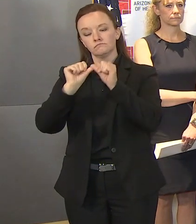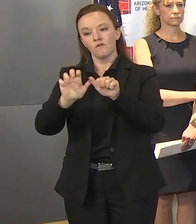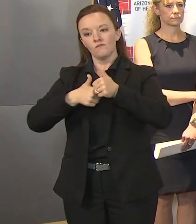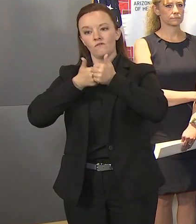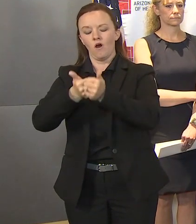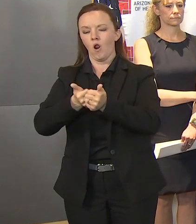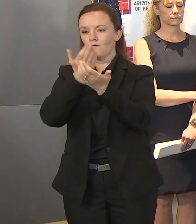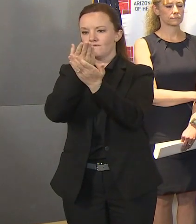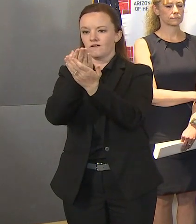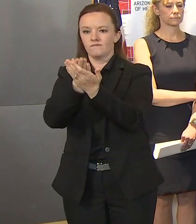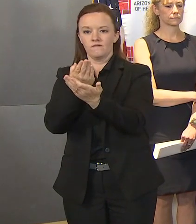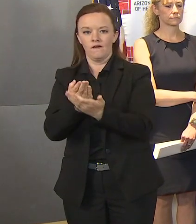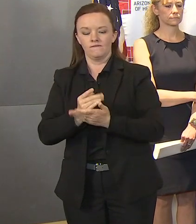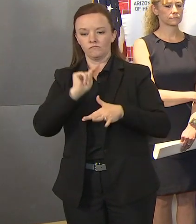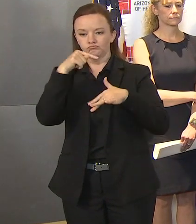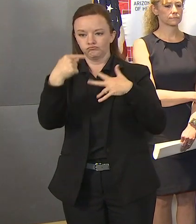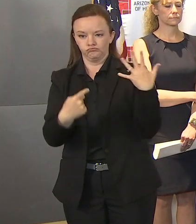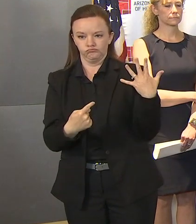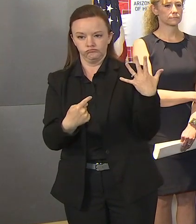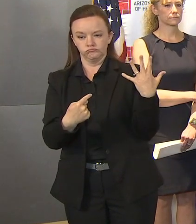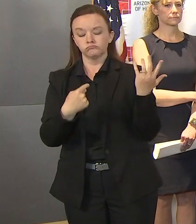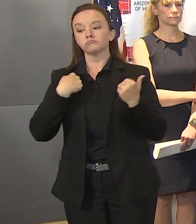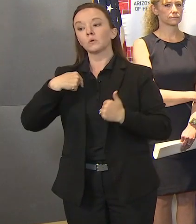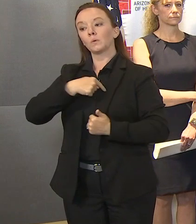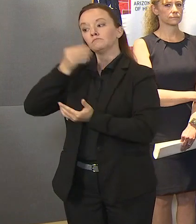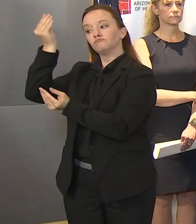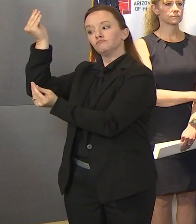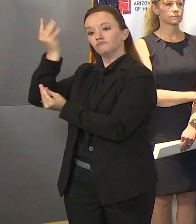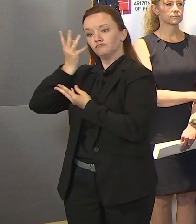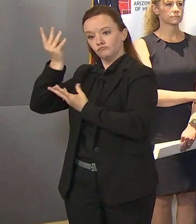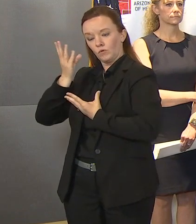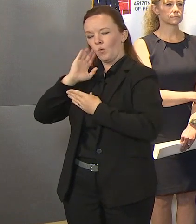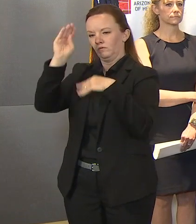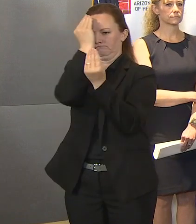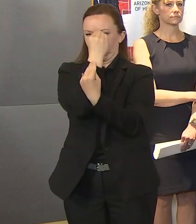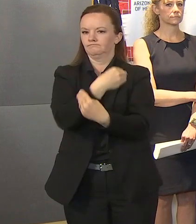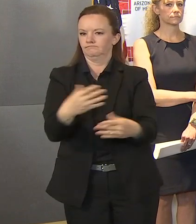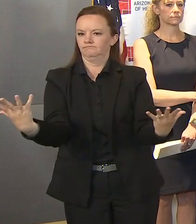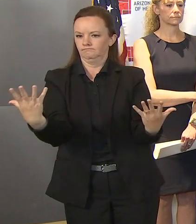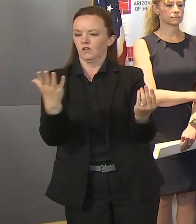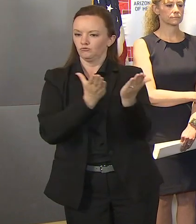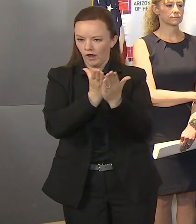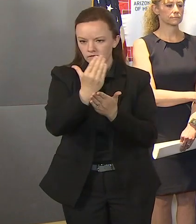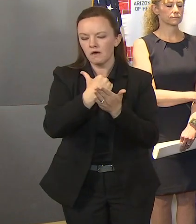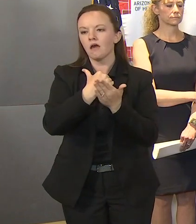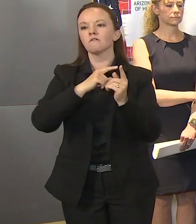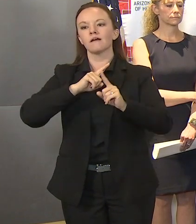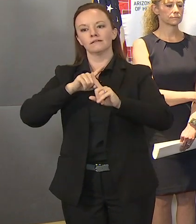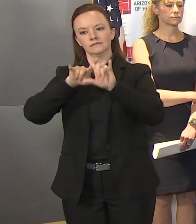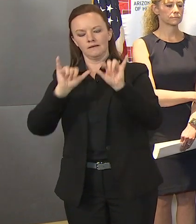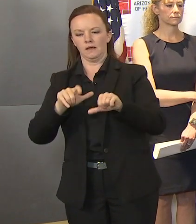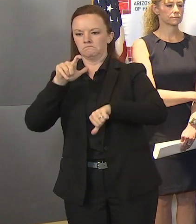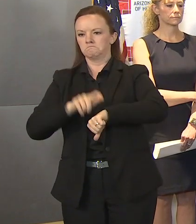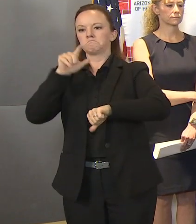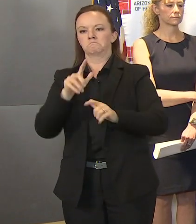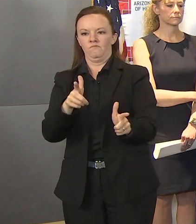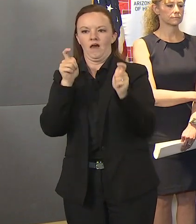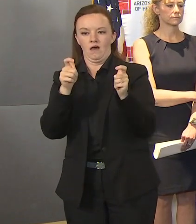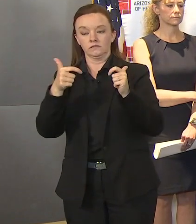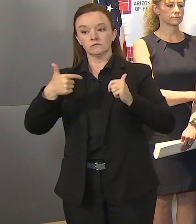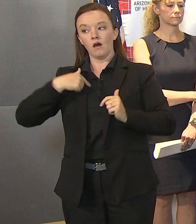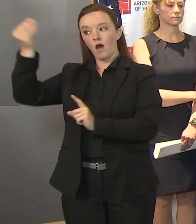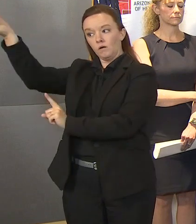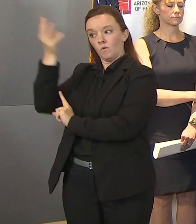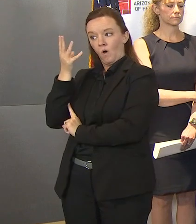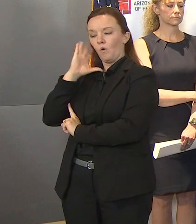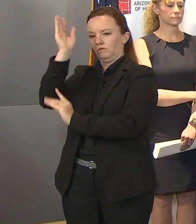the facts, providing all information that we have in a transparent and timely manner. When I know something,